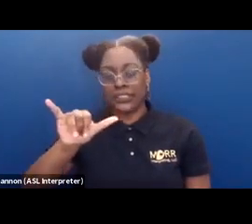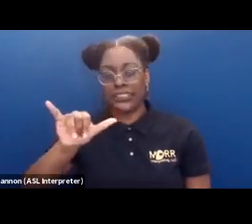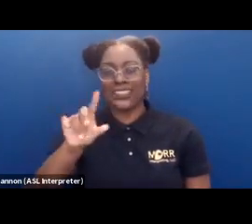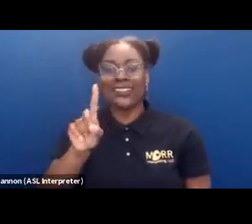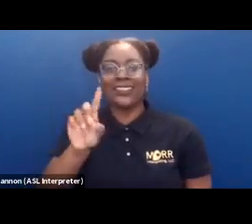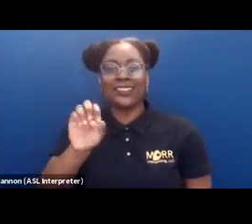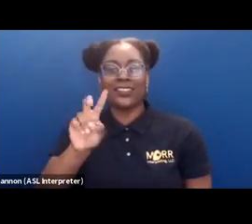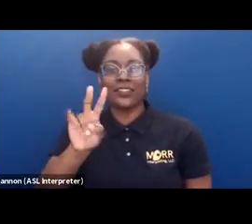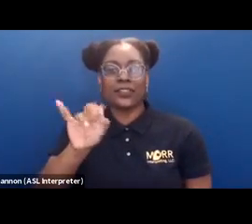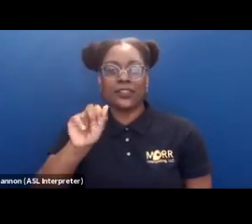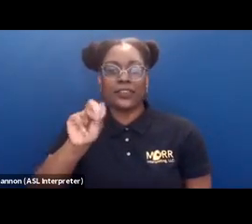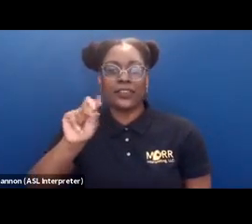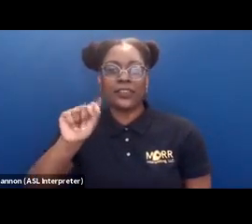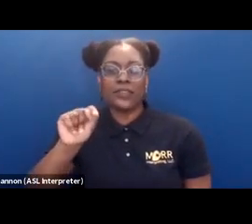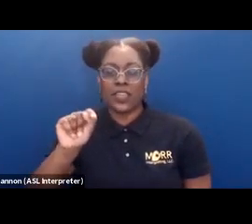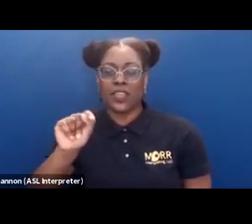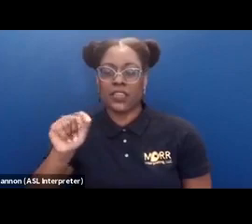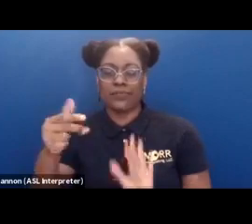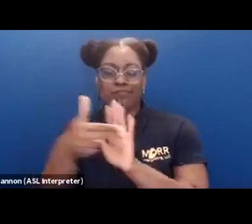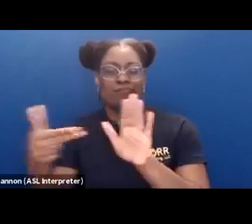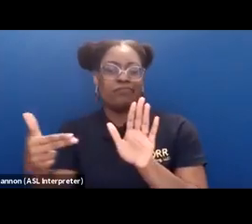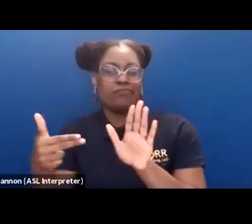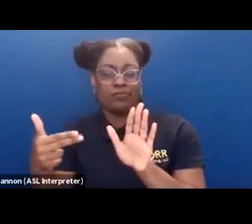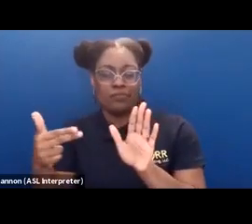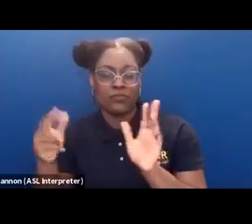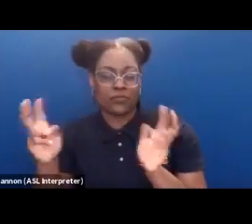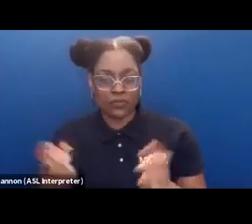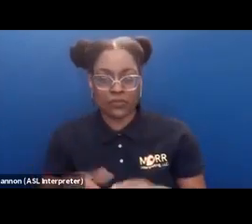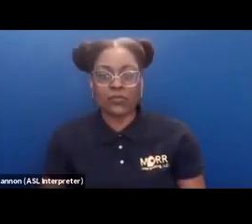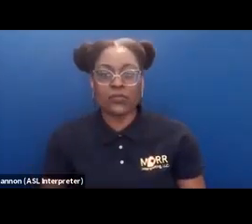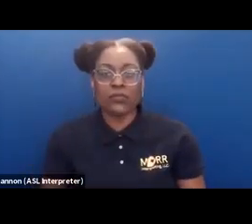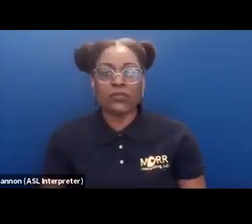that as these systems make it as if